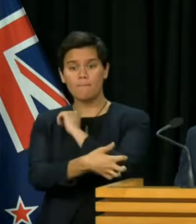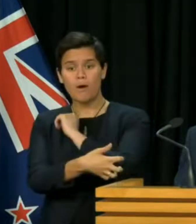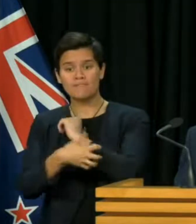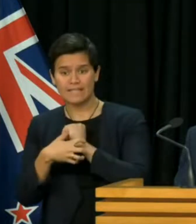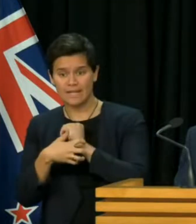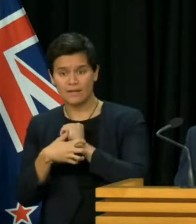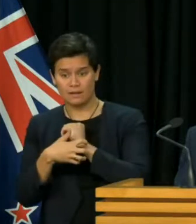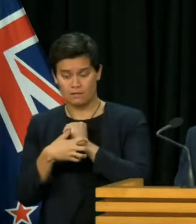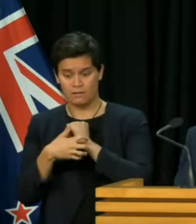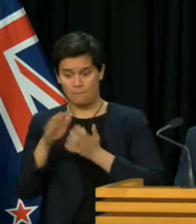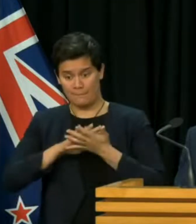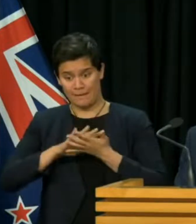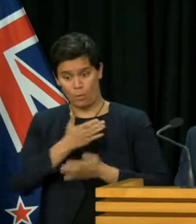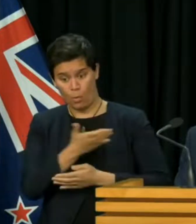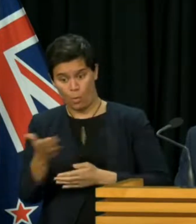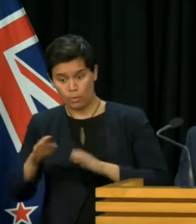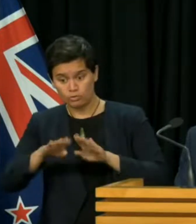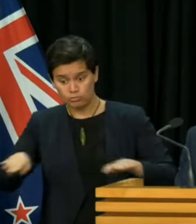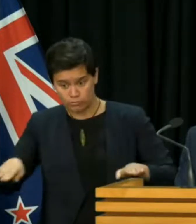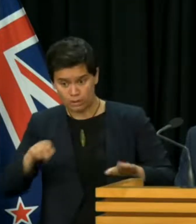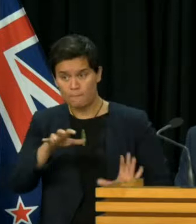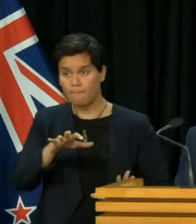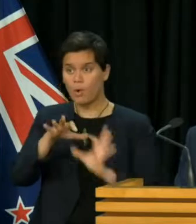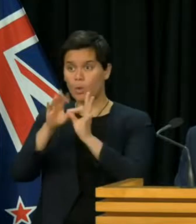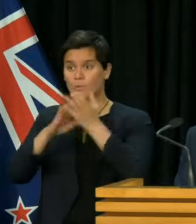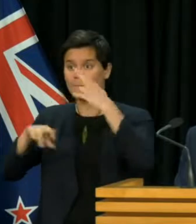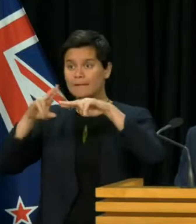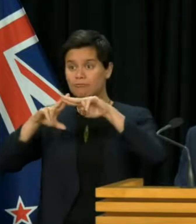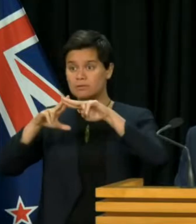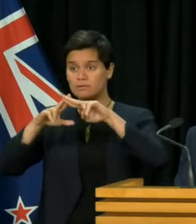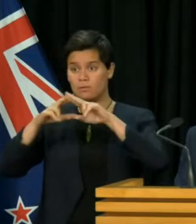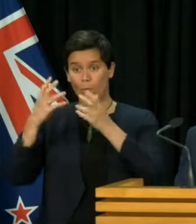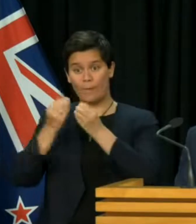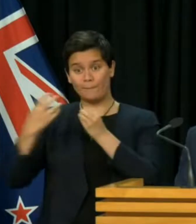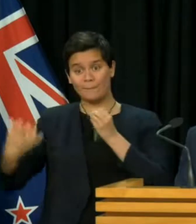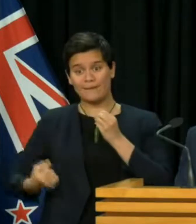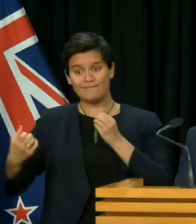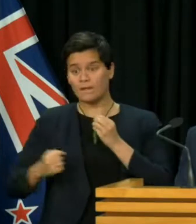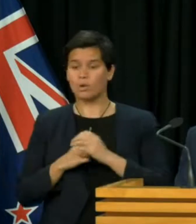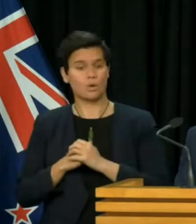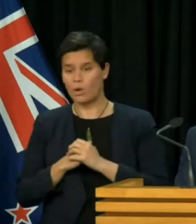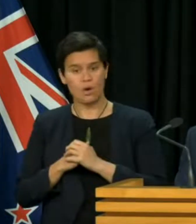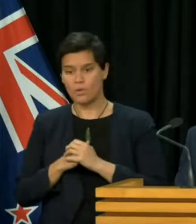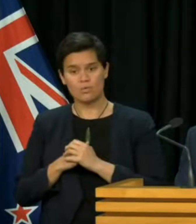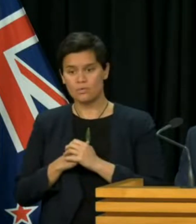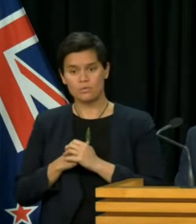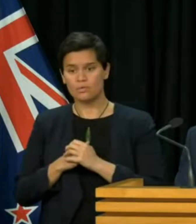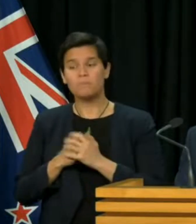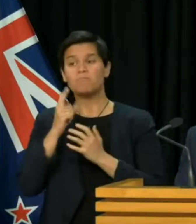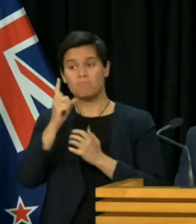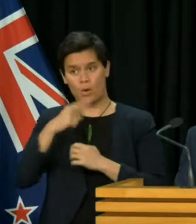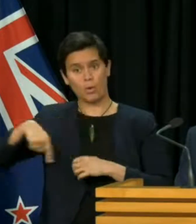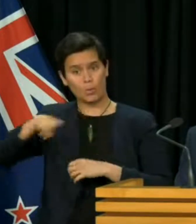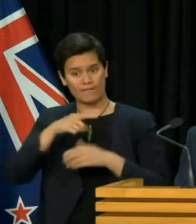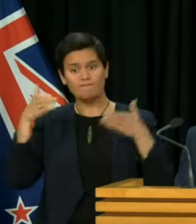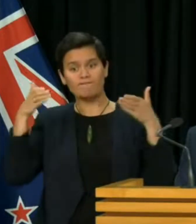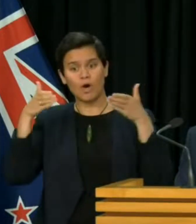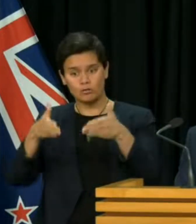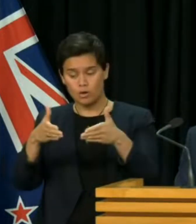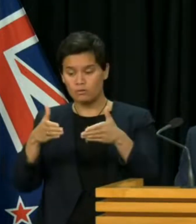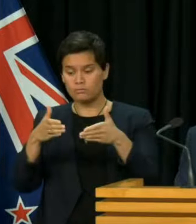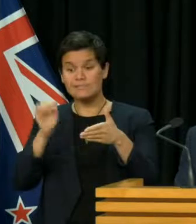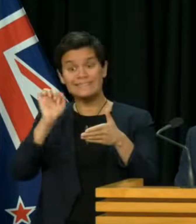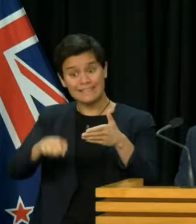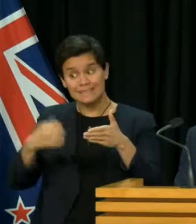on government support, but a significant portion are. And that's why we have focused on things like the general